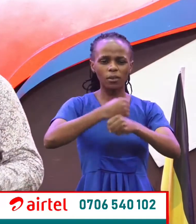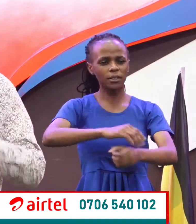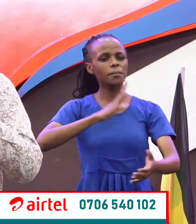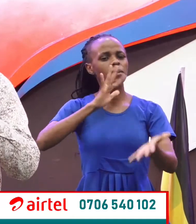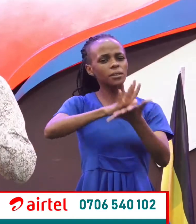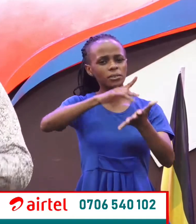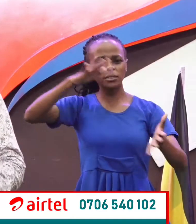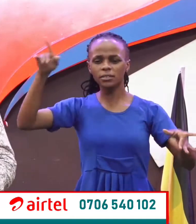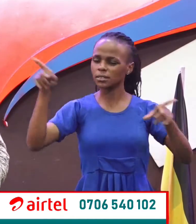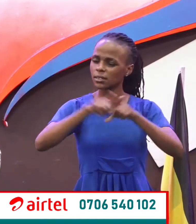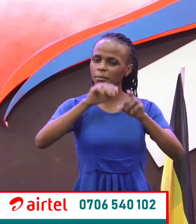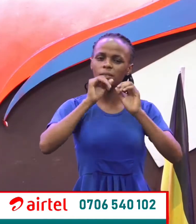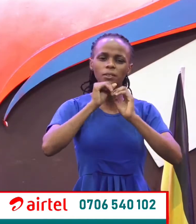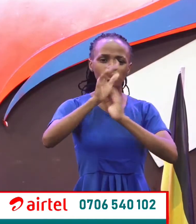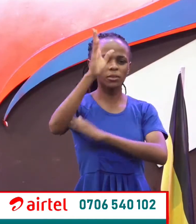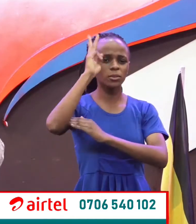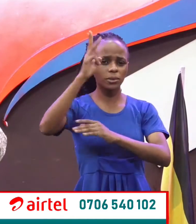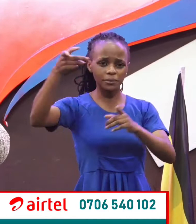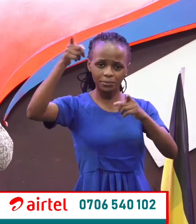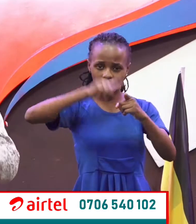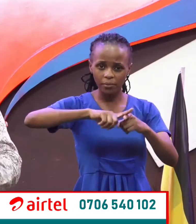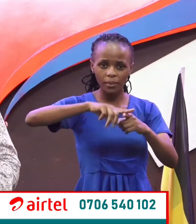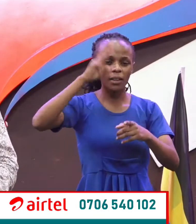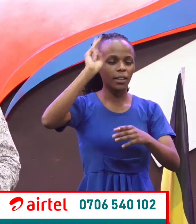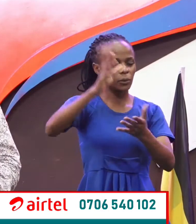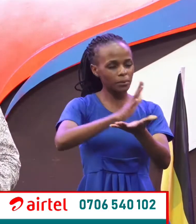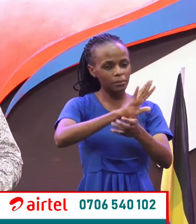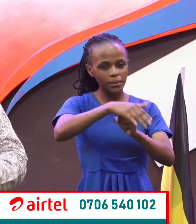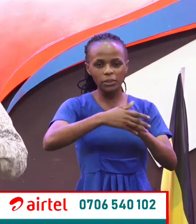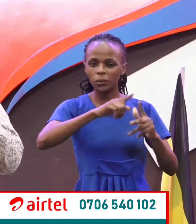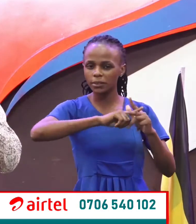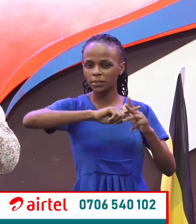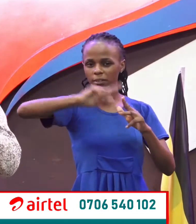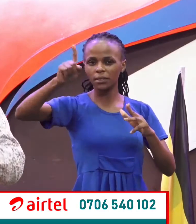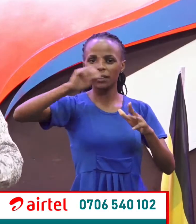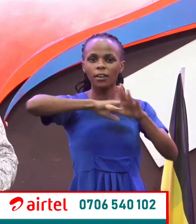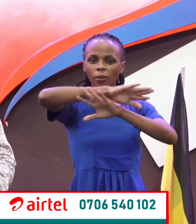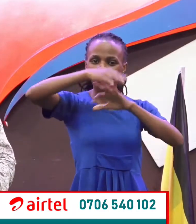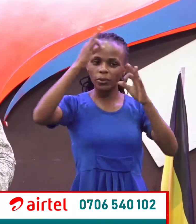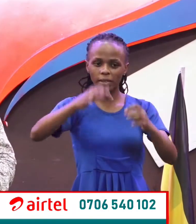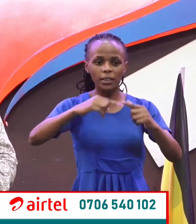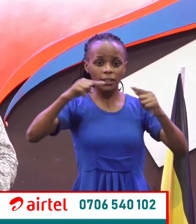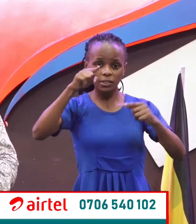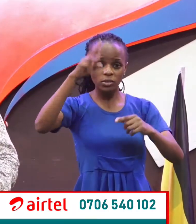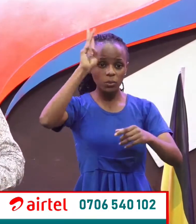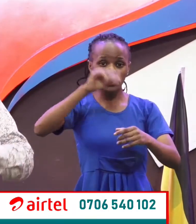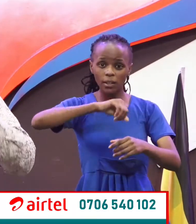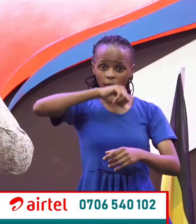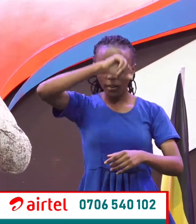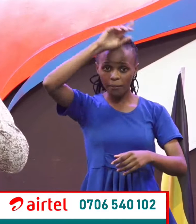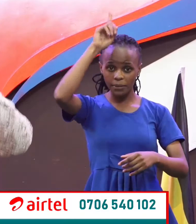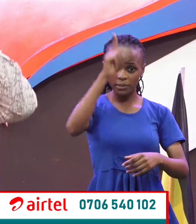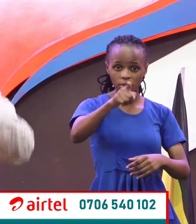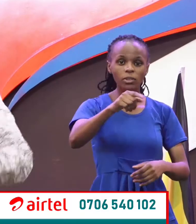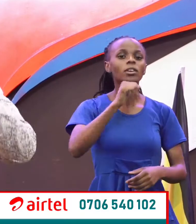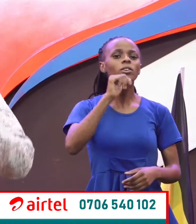is going to escape you. The Lord is going to escape you. And those that will befall